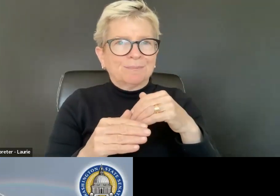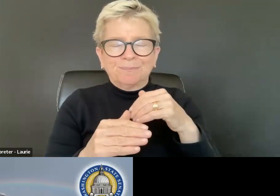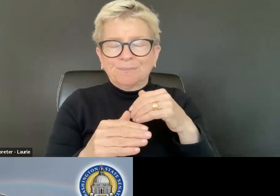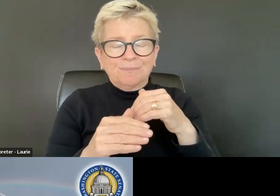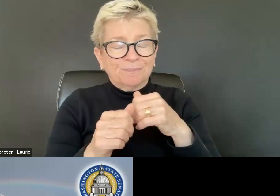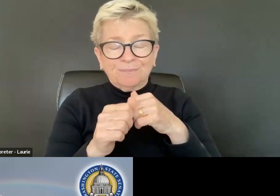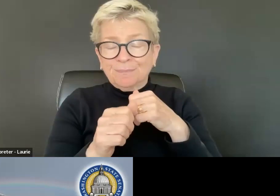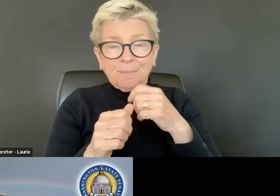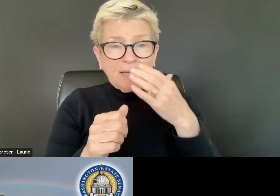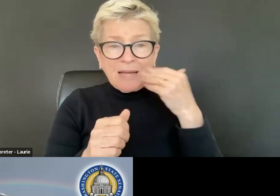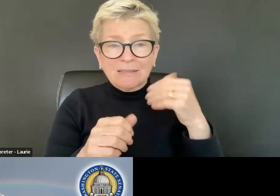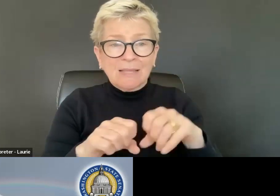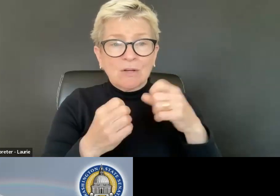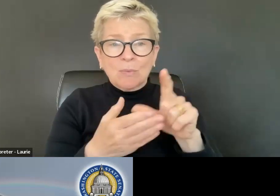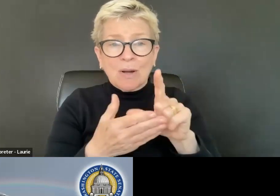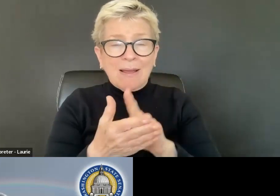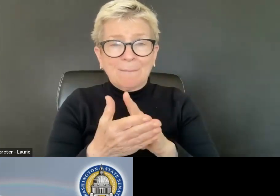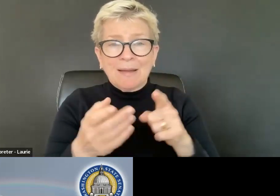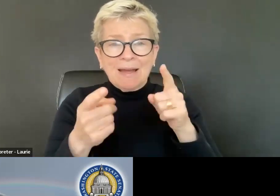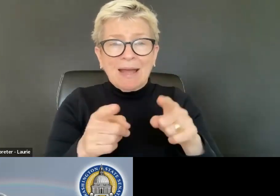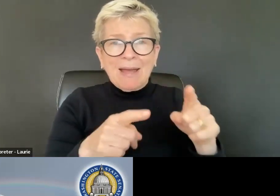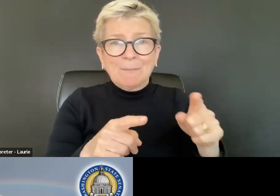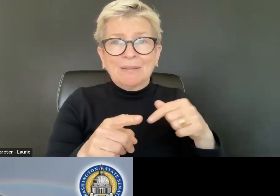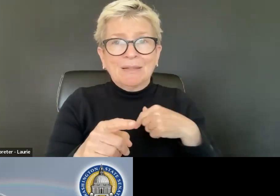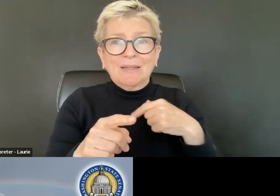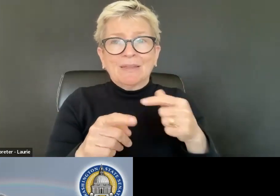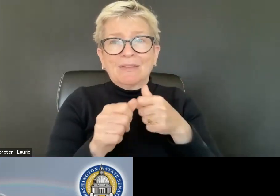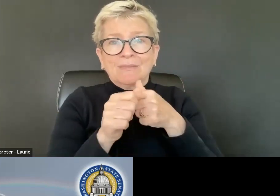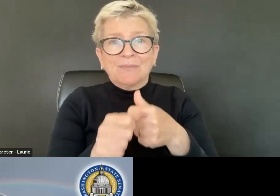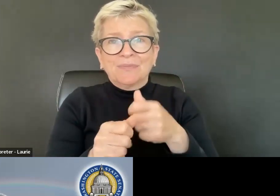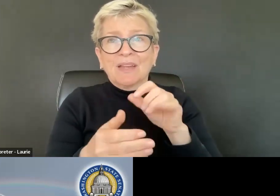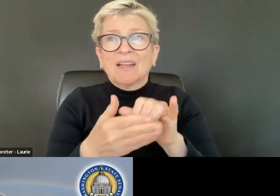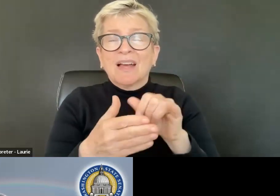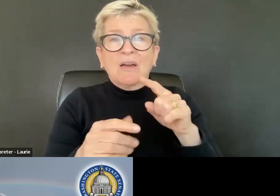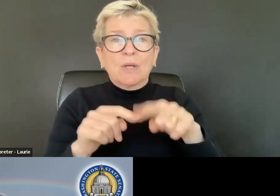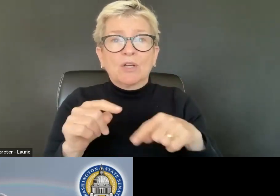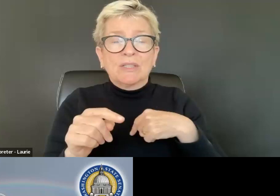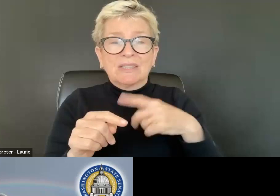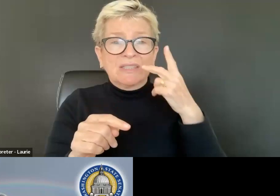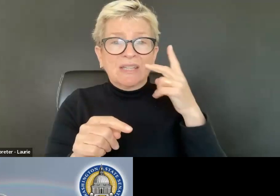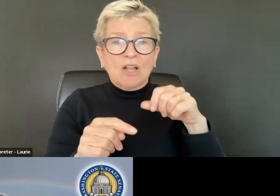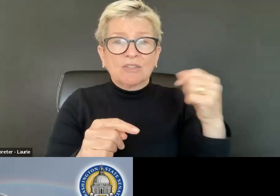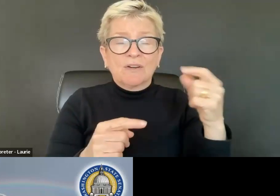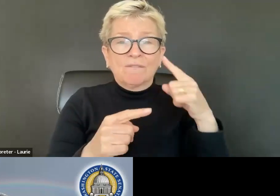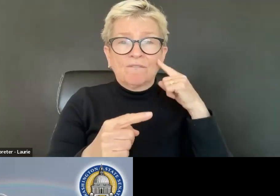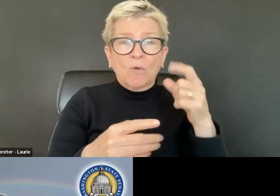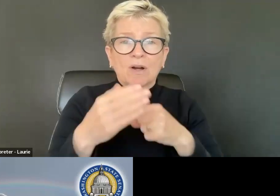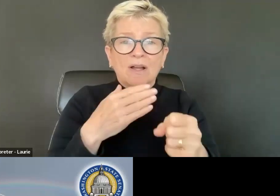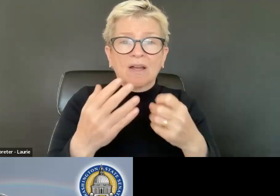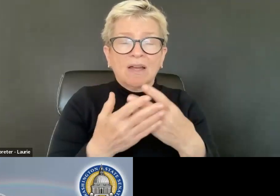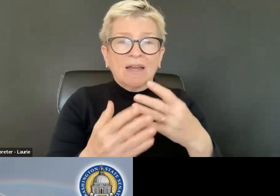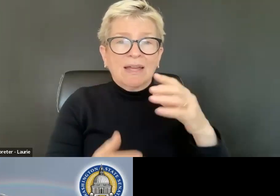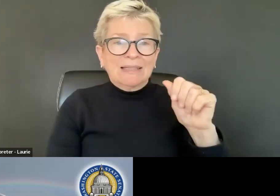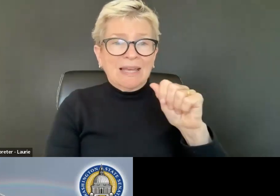of crimes committed and our inability to find outpatient solutions as an alternative to incarceration. And I think AOT is part of that